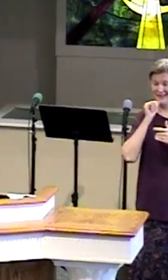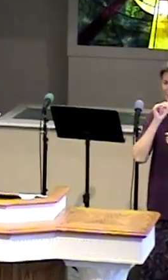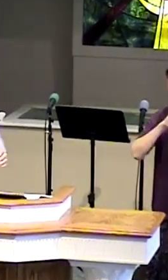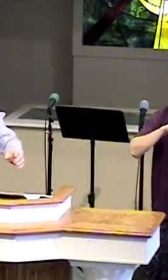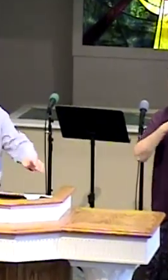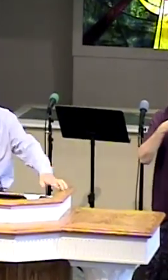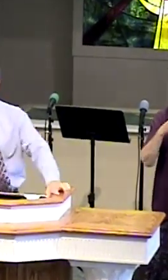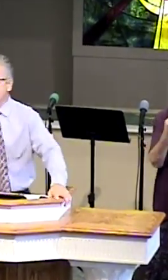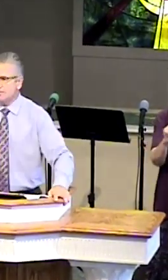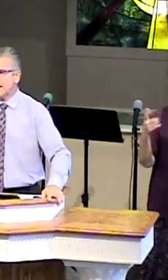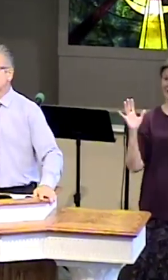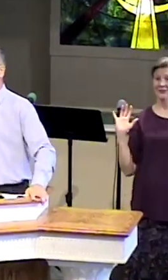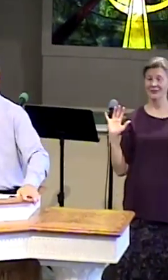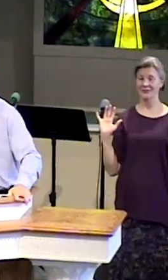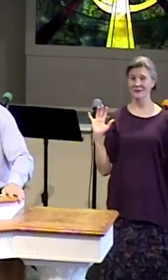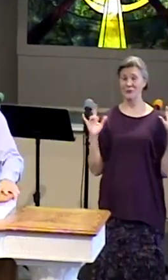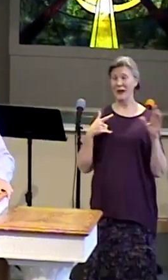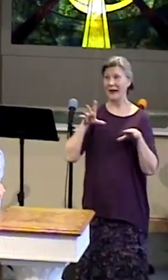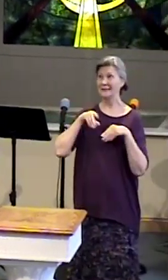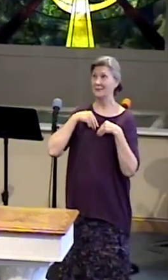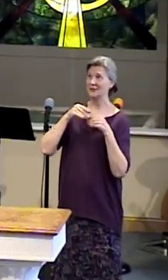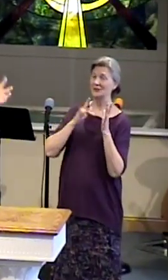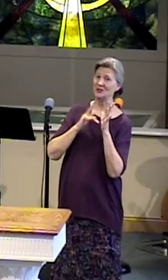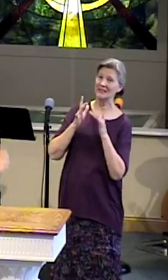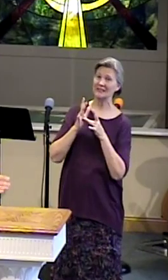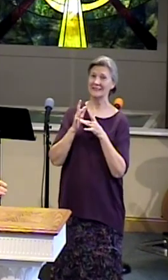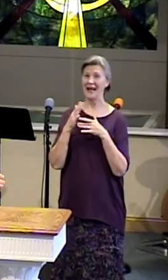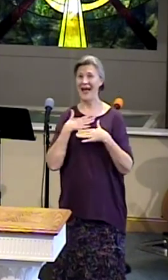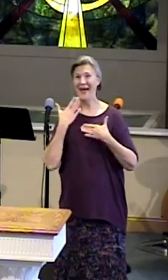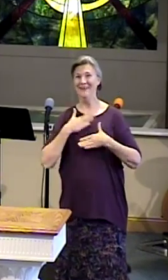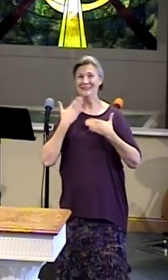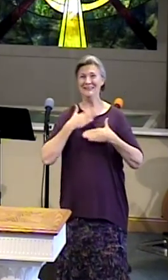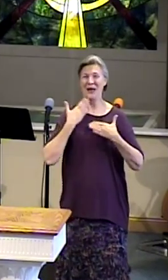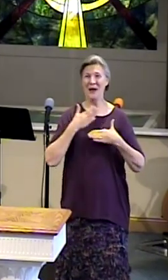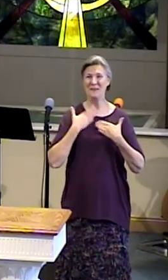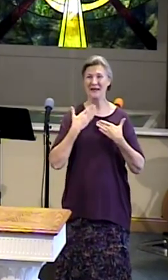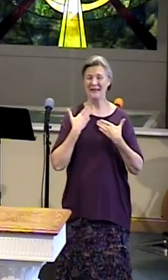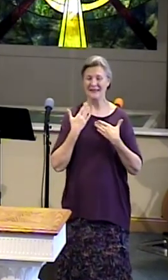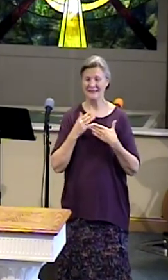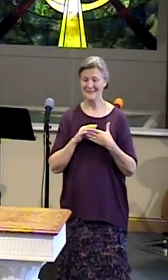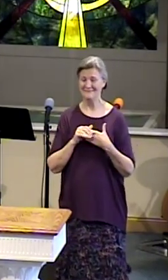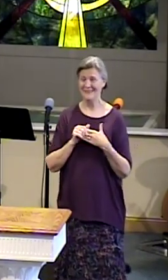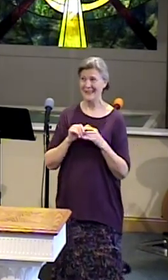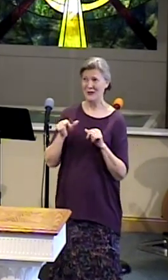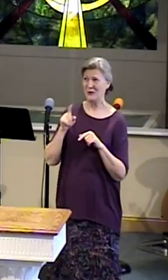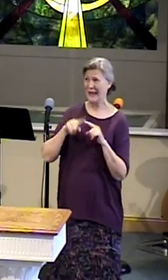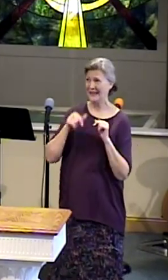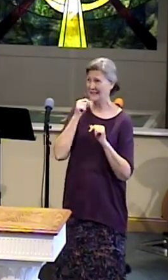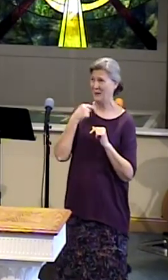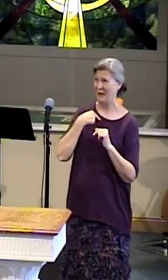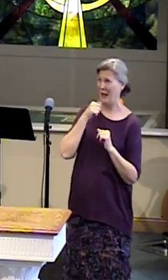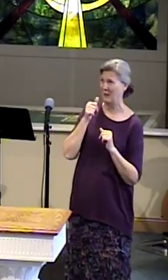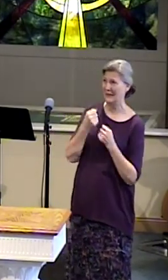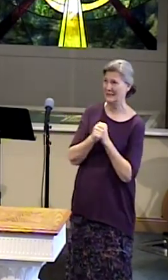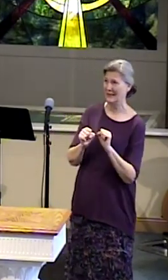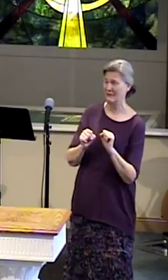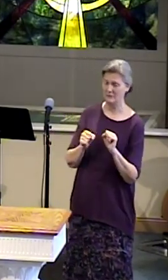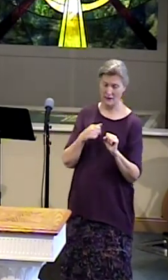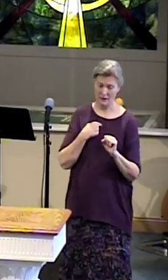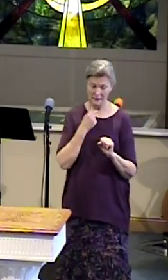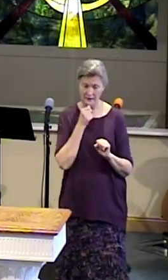Well, when I accepted Jesus, I had great joy. Don't tell me I'm not saved. I don't need to. Philip